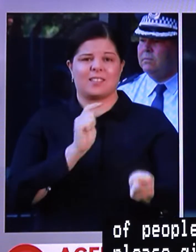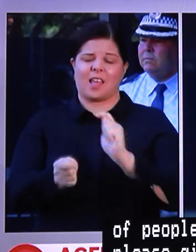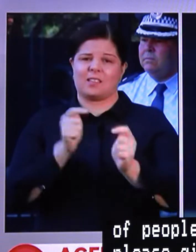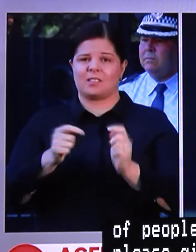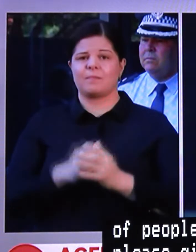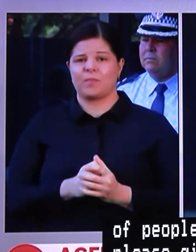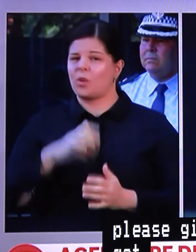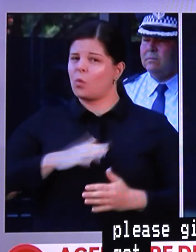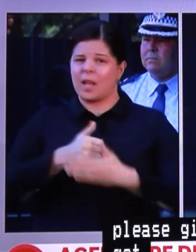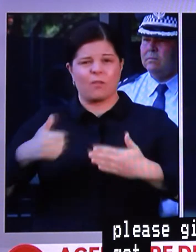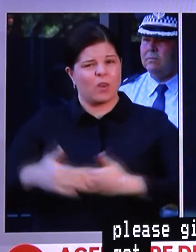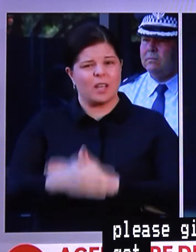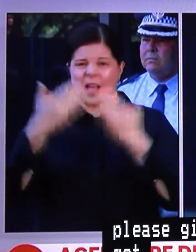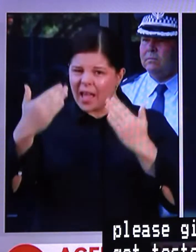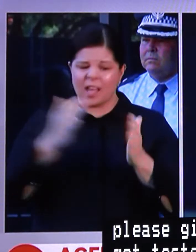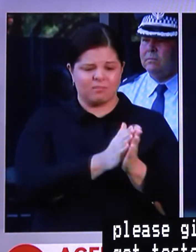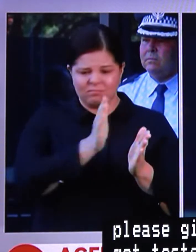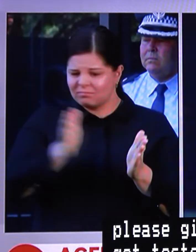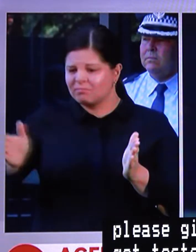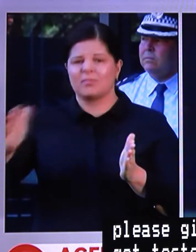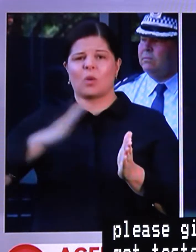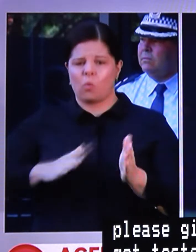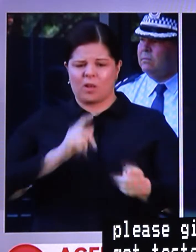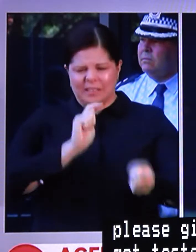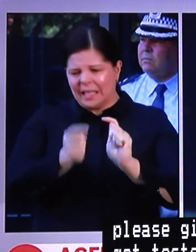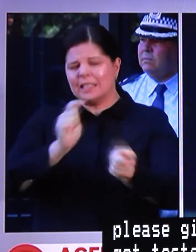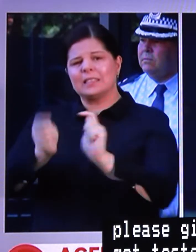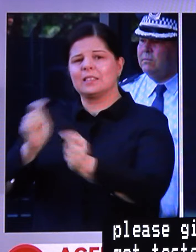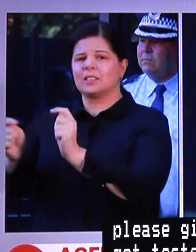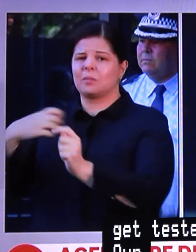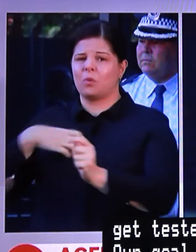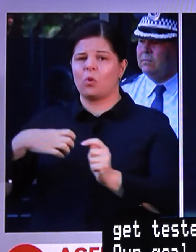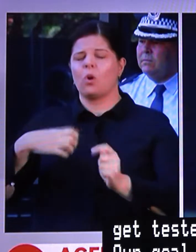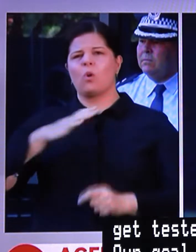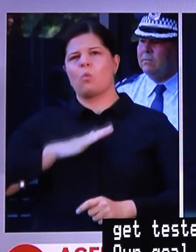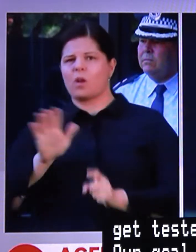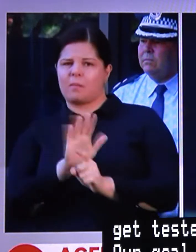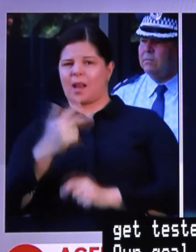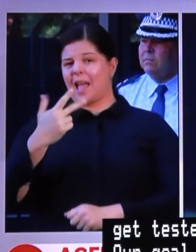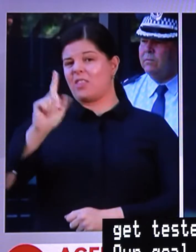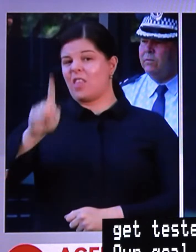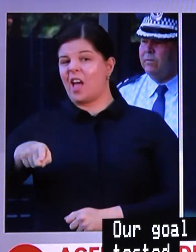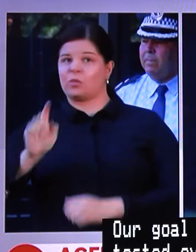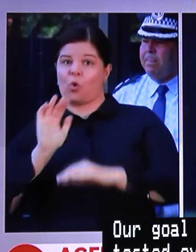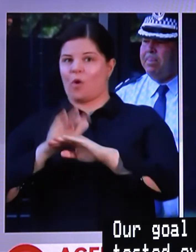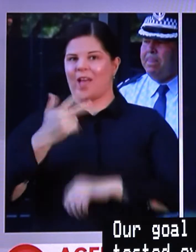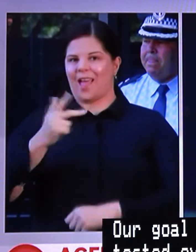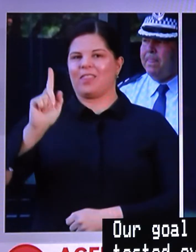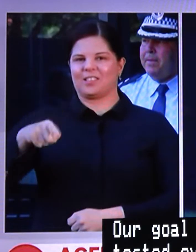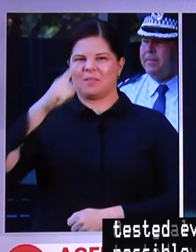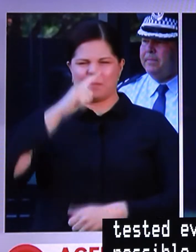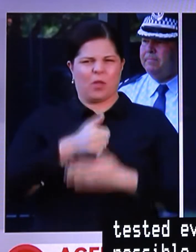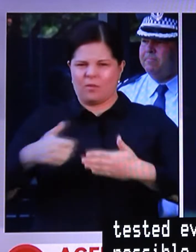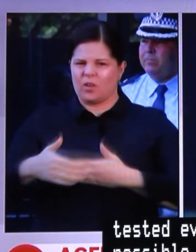as many people tested every day of the week as possible, and we want to get as close to that 8,000 number and even exceed it.